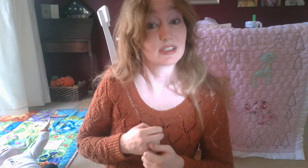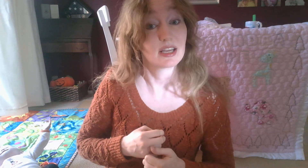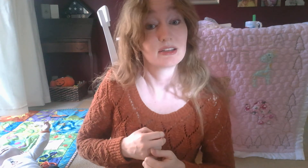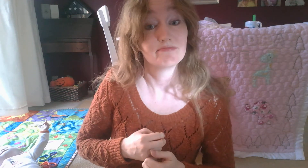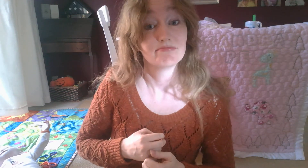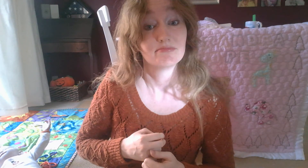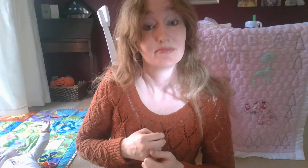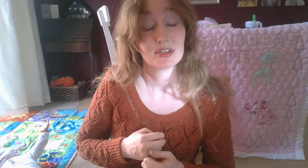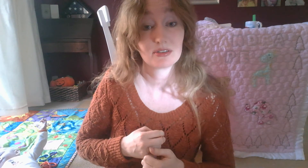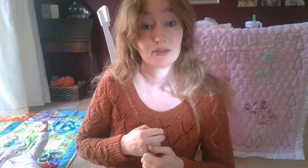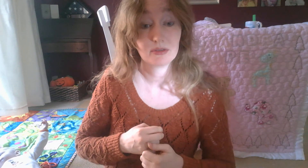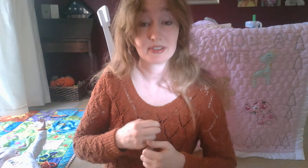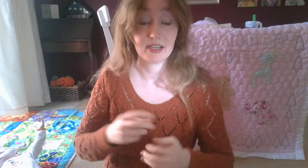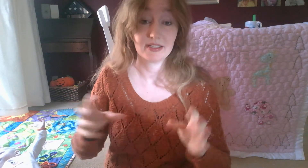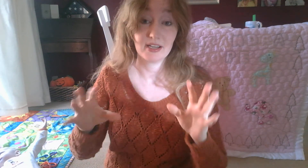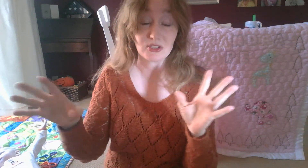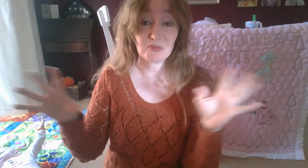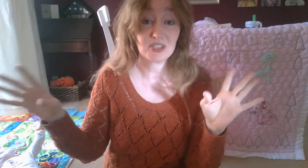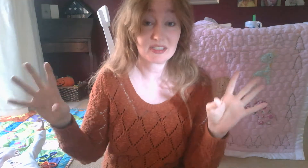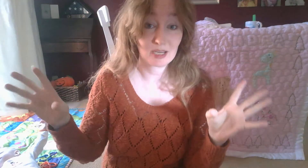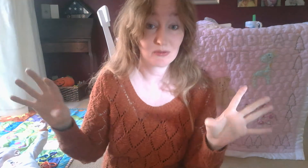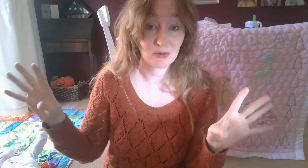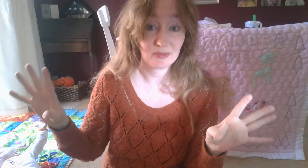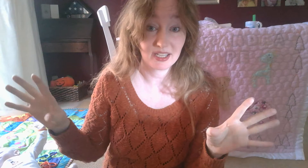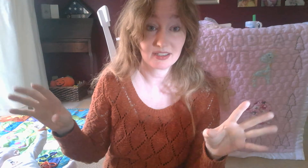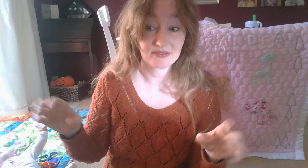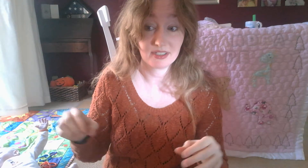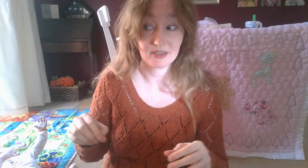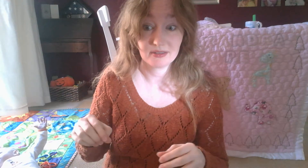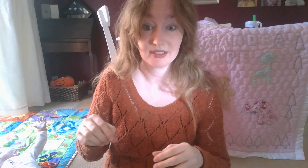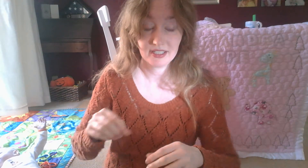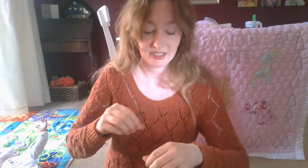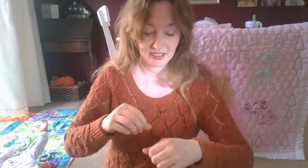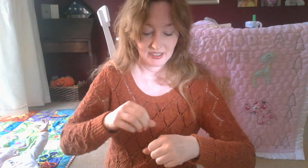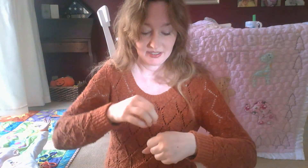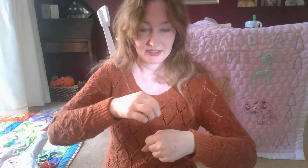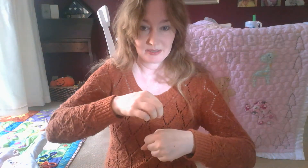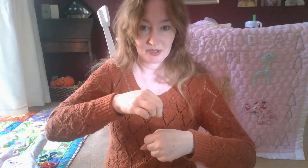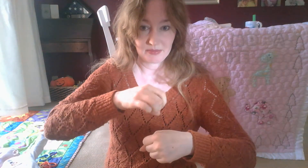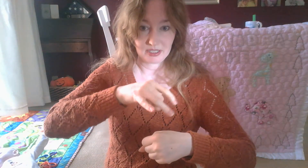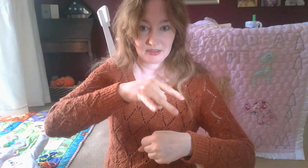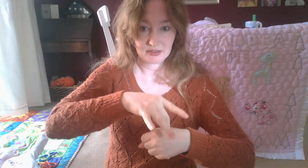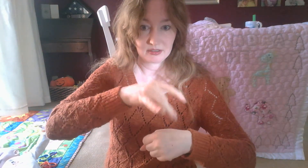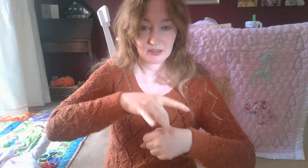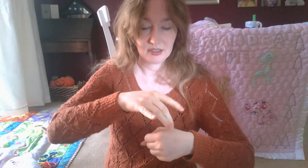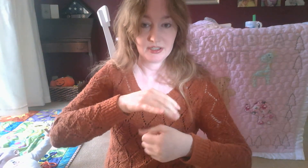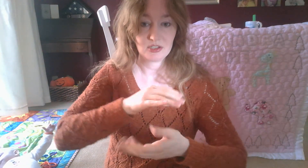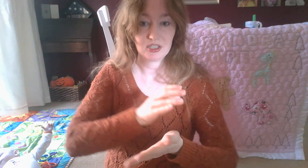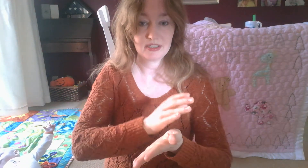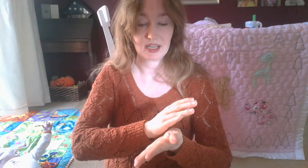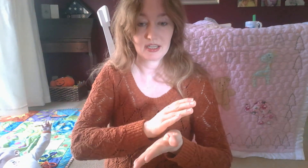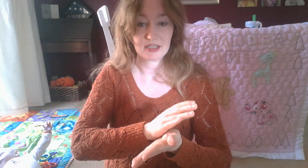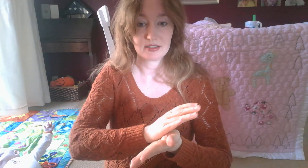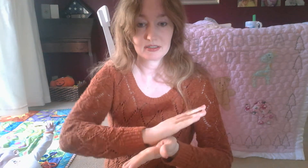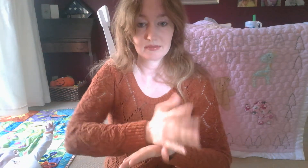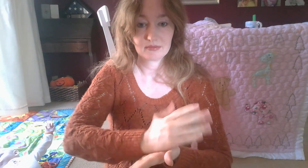cheesecake. So I looked up cheesecake before making this video. This is pumpkin, and then cheesecake is.